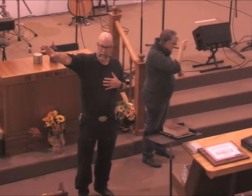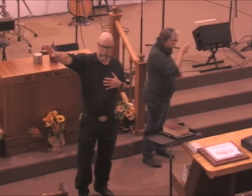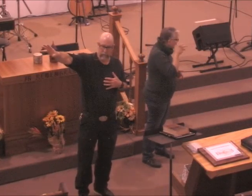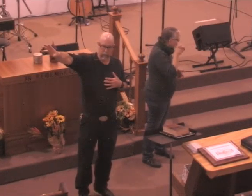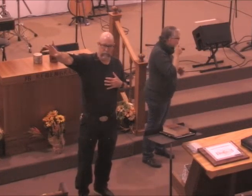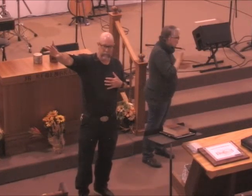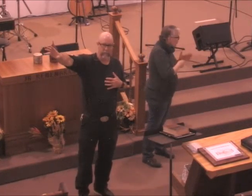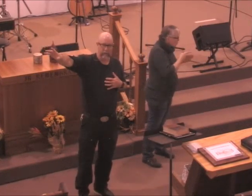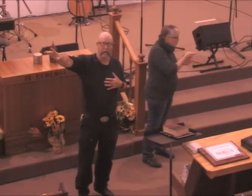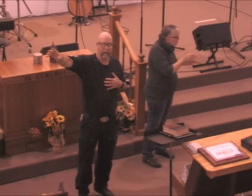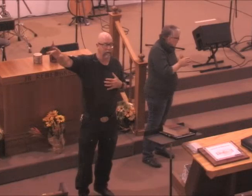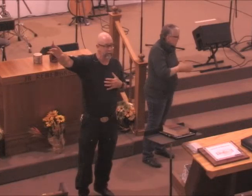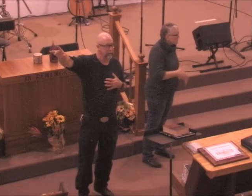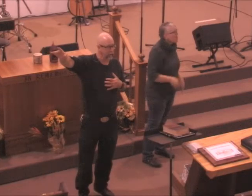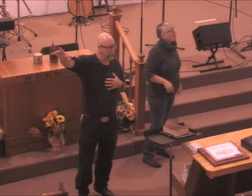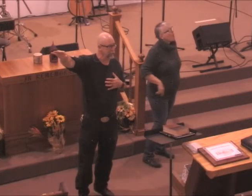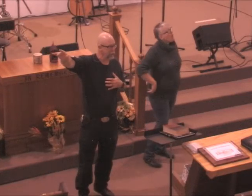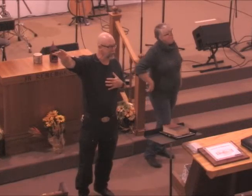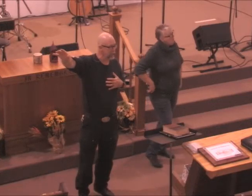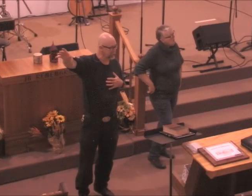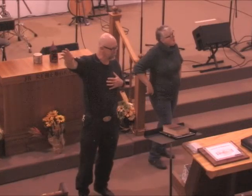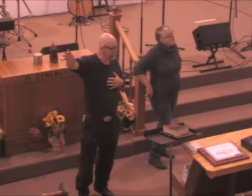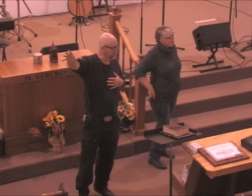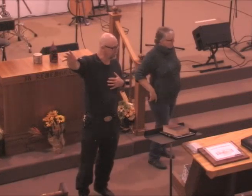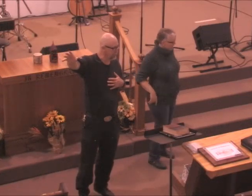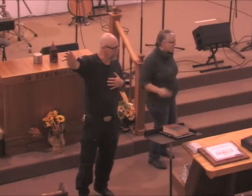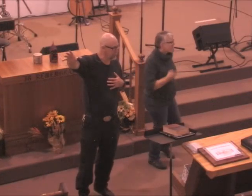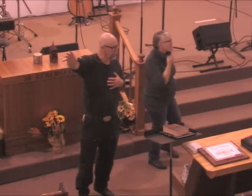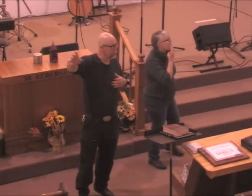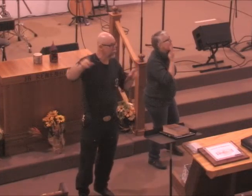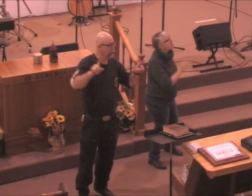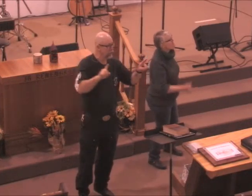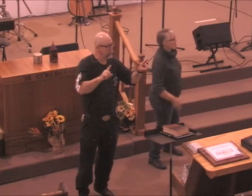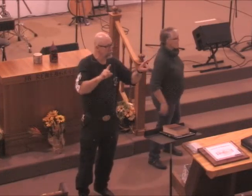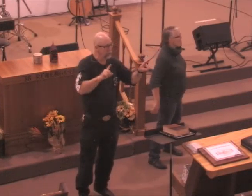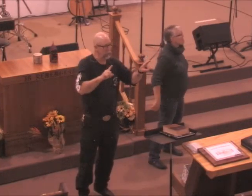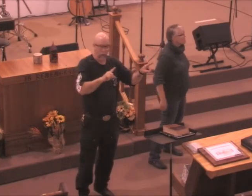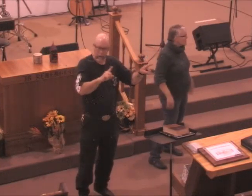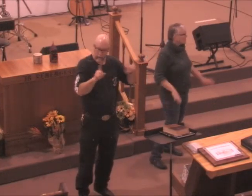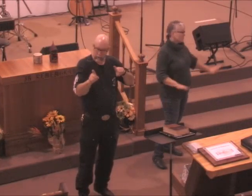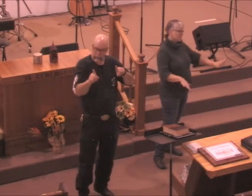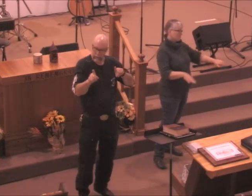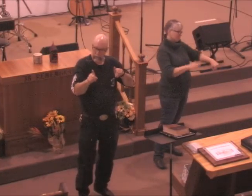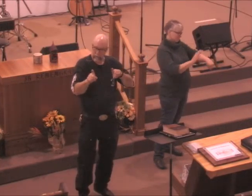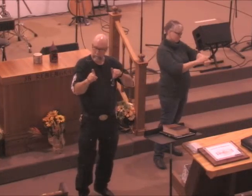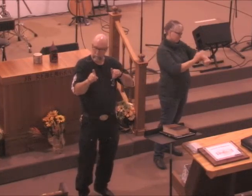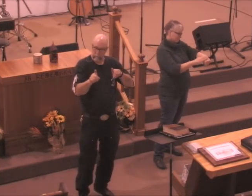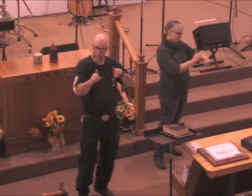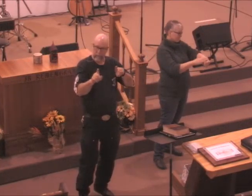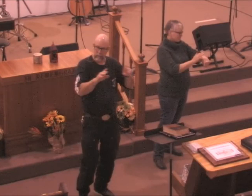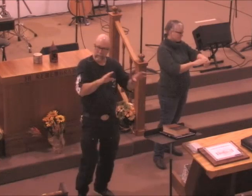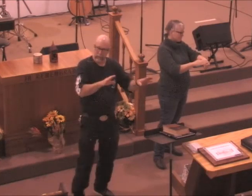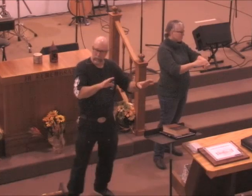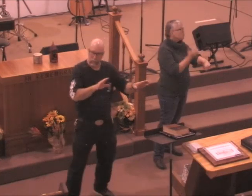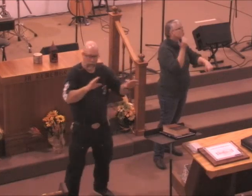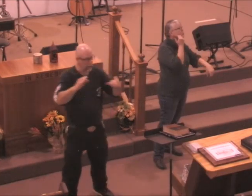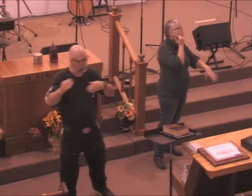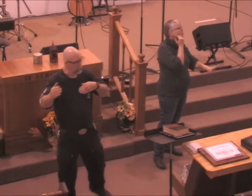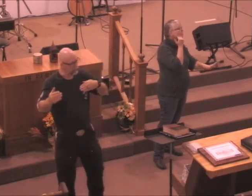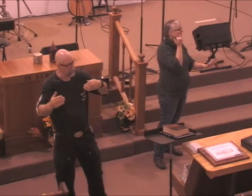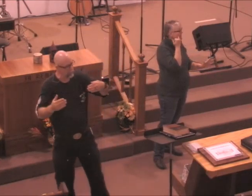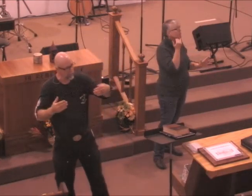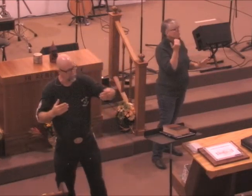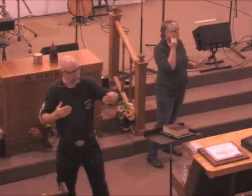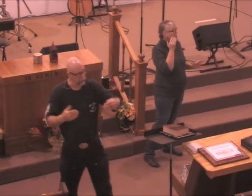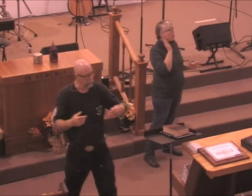prayed. So he's going to say, oh, okay, let's watch this. So just beware, because if you're aware